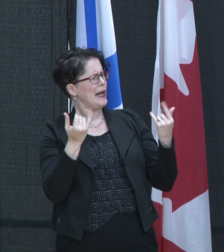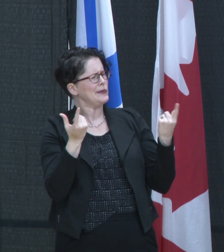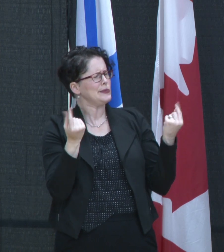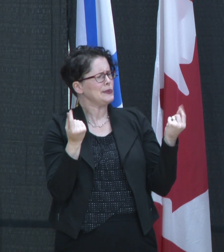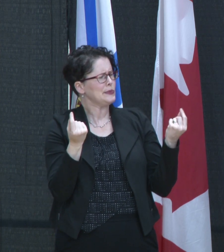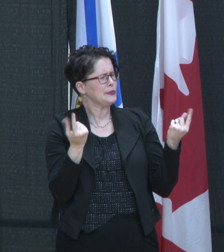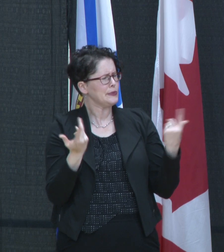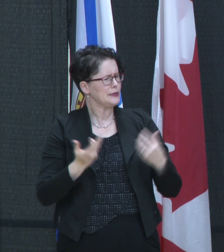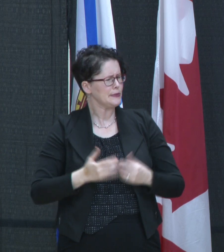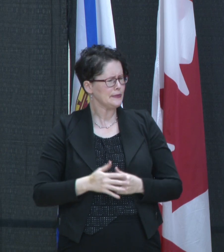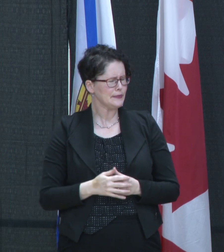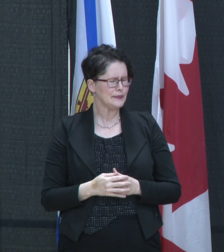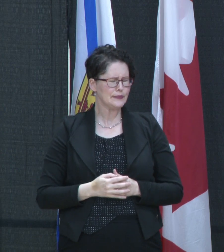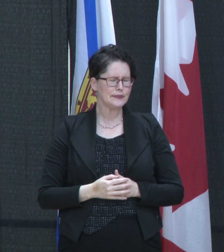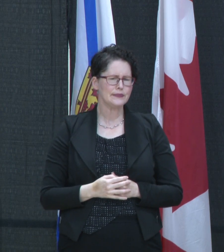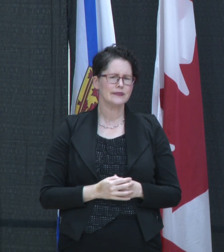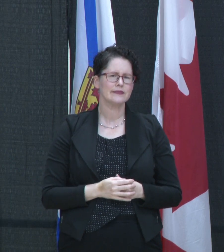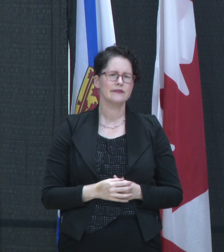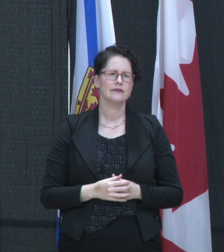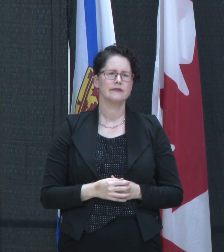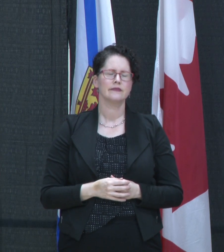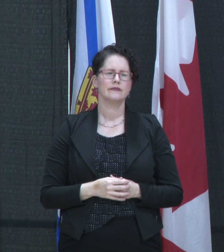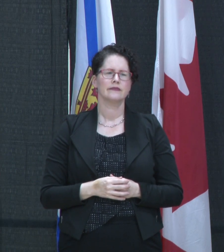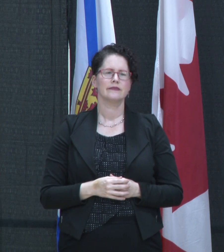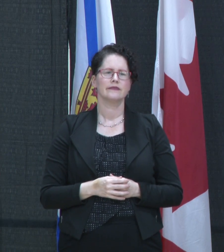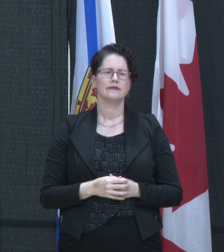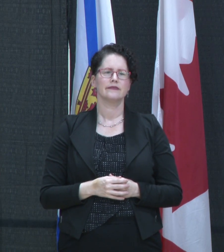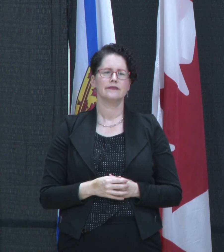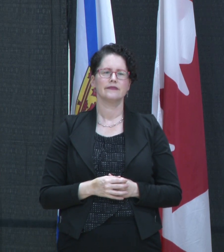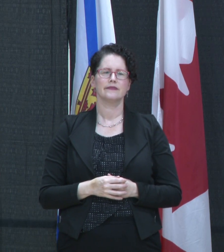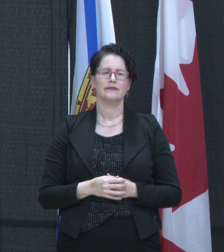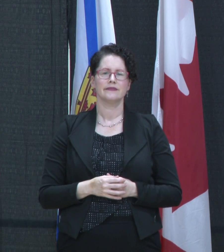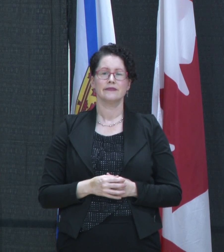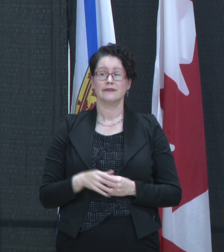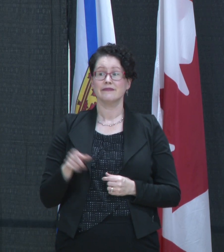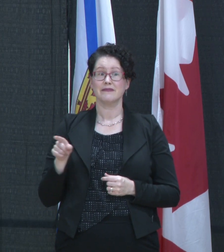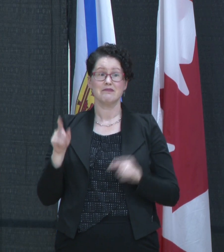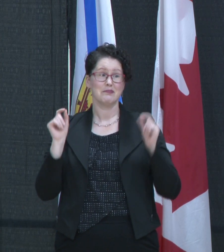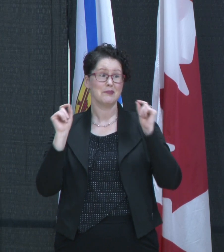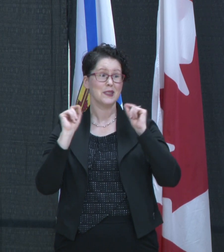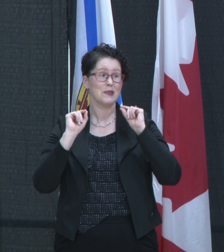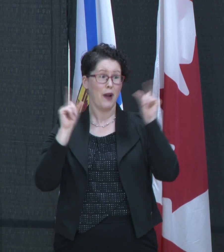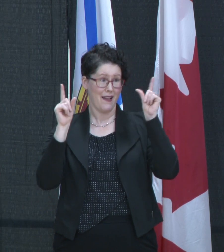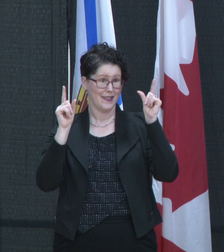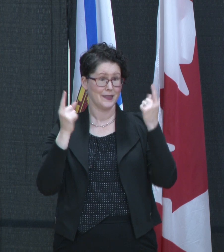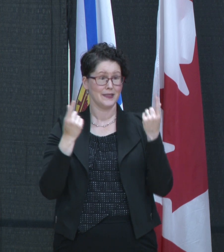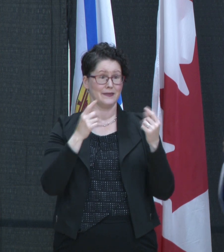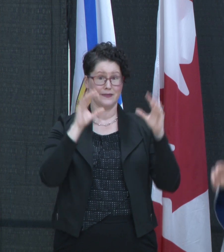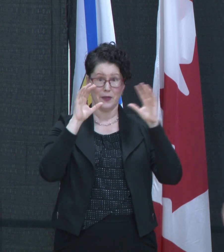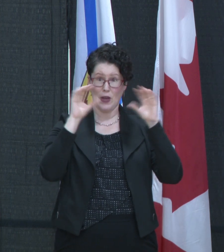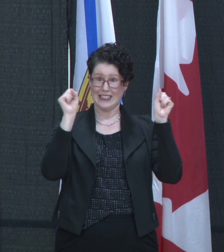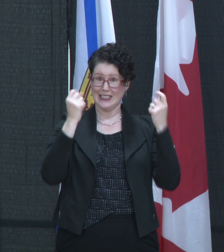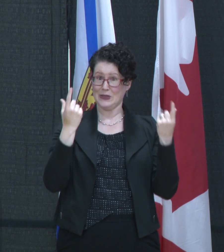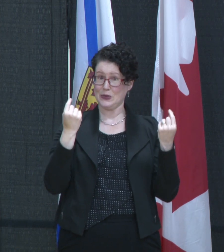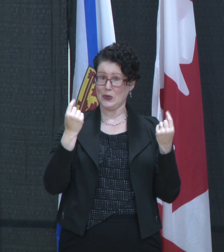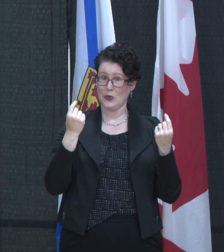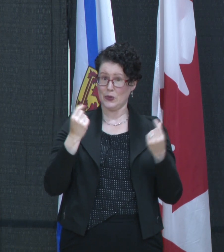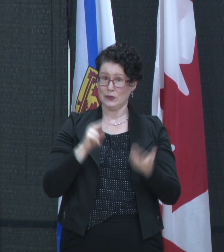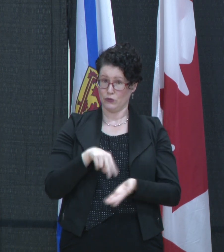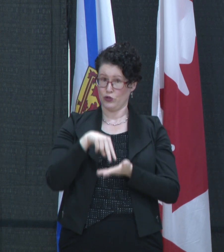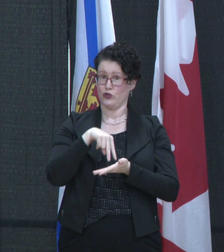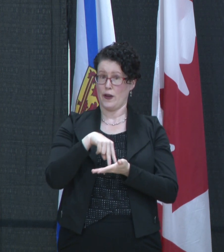that man gave you 4 years ago? And much to her surprise, the president stood up, he reached into